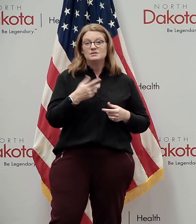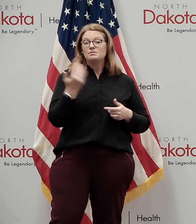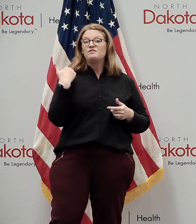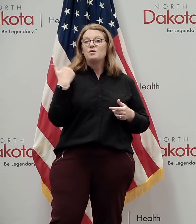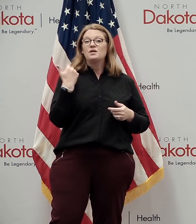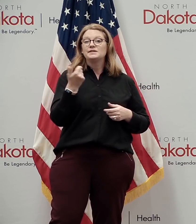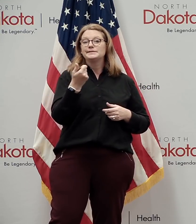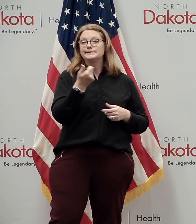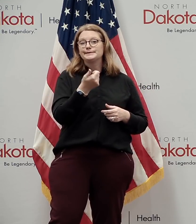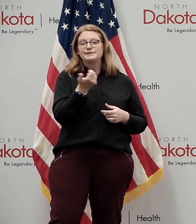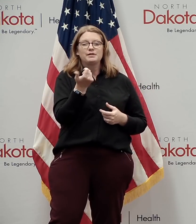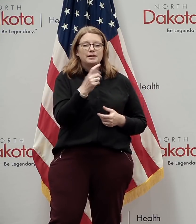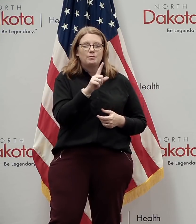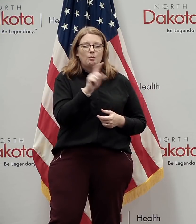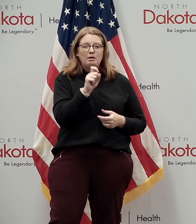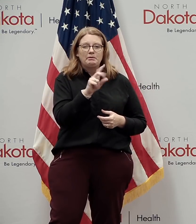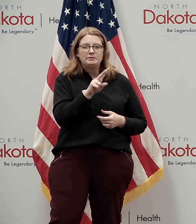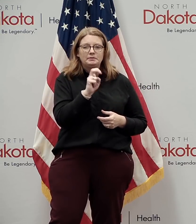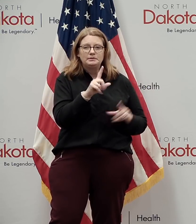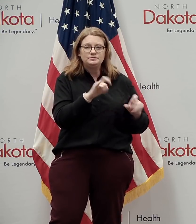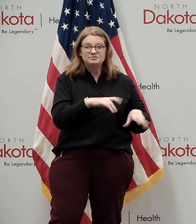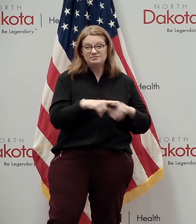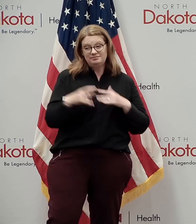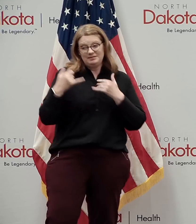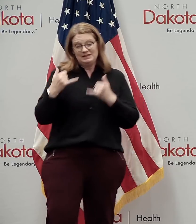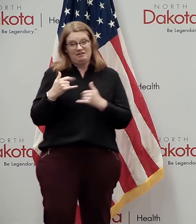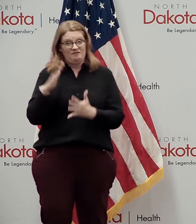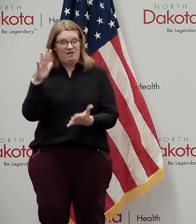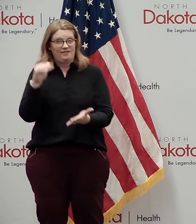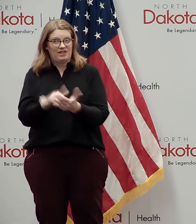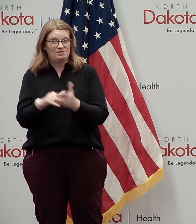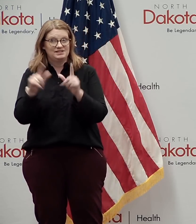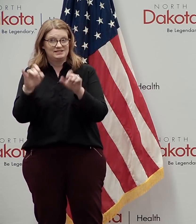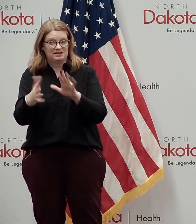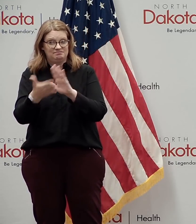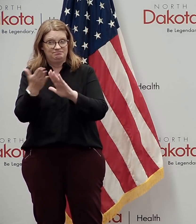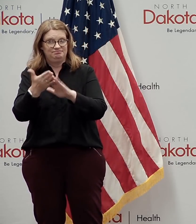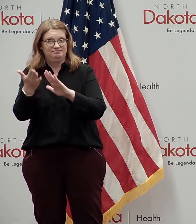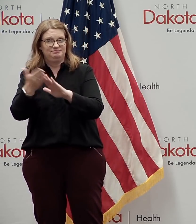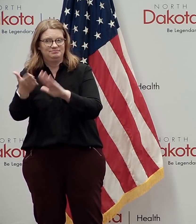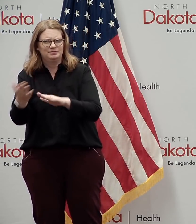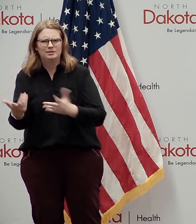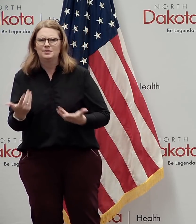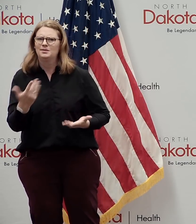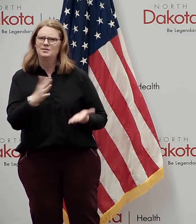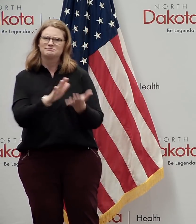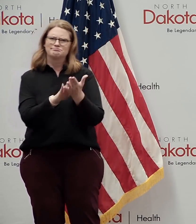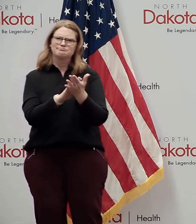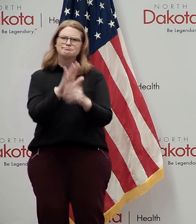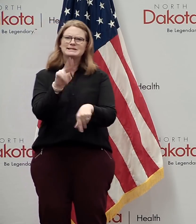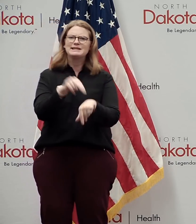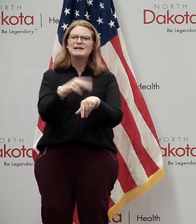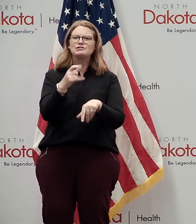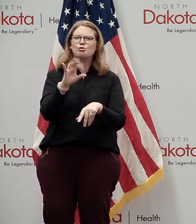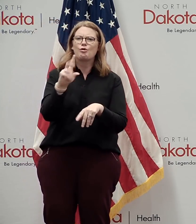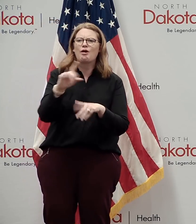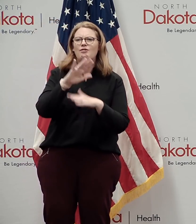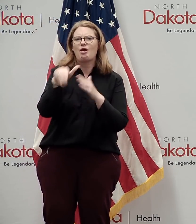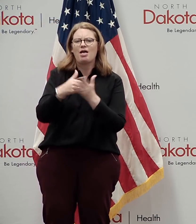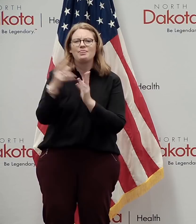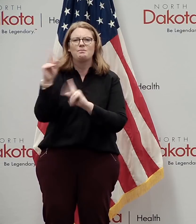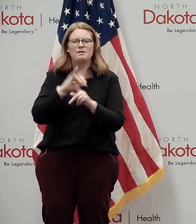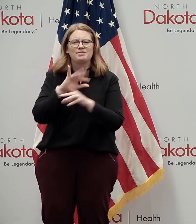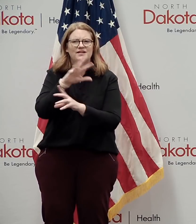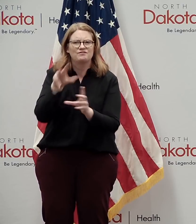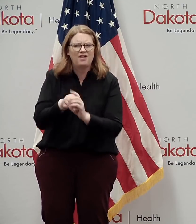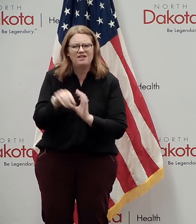now we're doing 5,000 some days. And again, credit to the great work of the lab team, the National Guard members, all the other people that have been pulled in